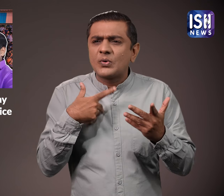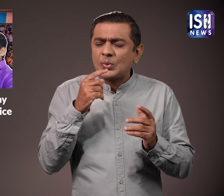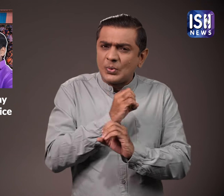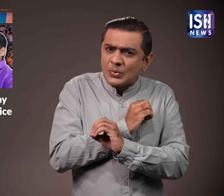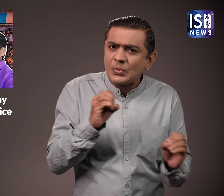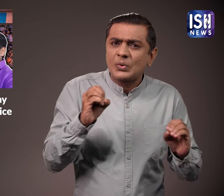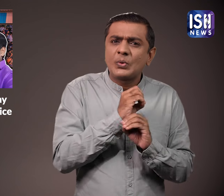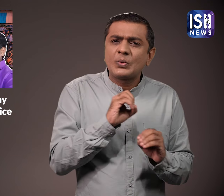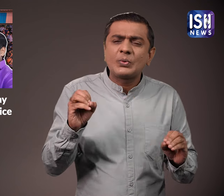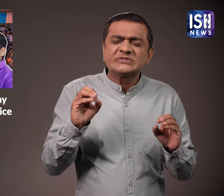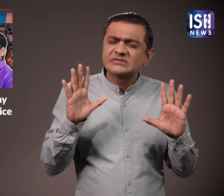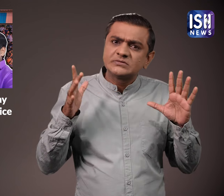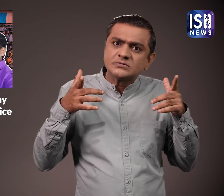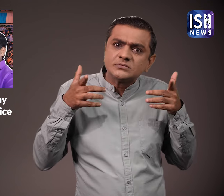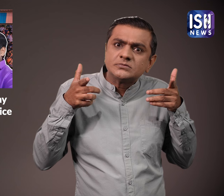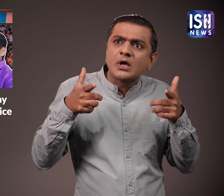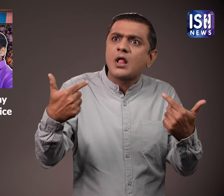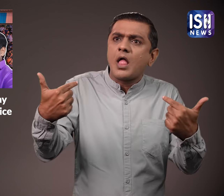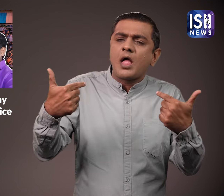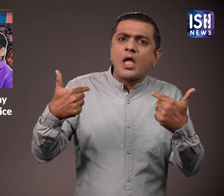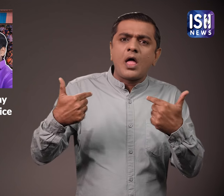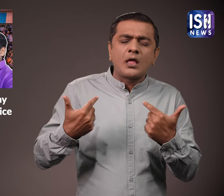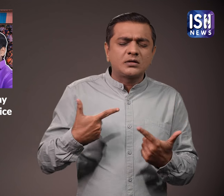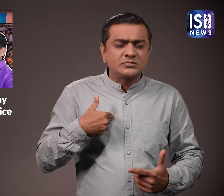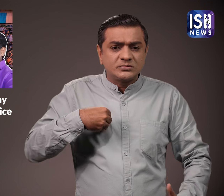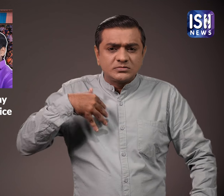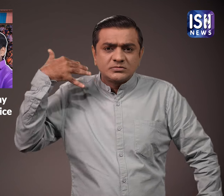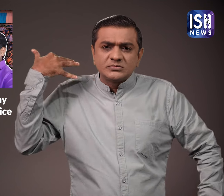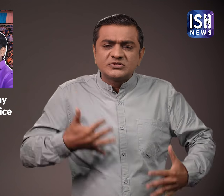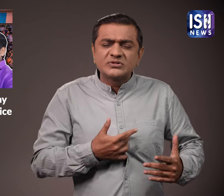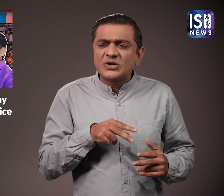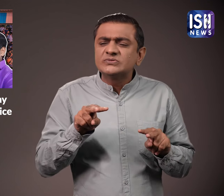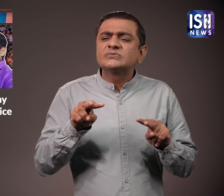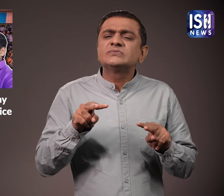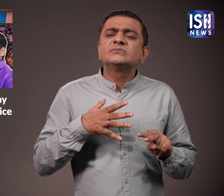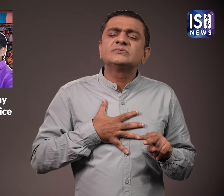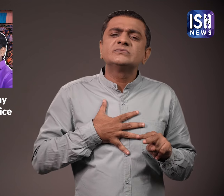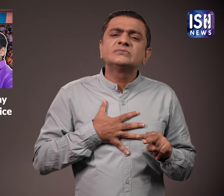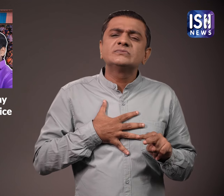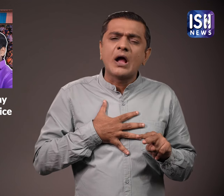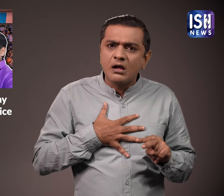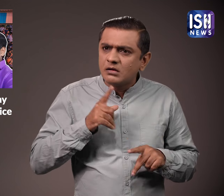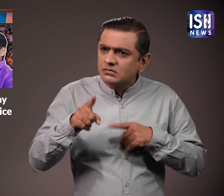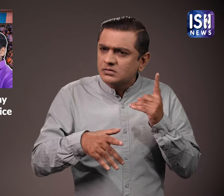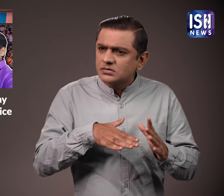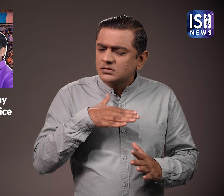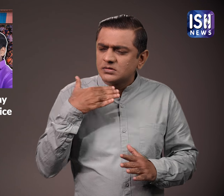She said that Shinde denied committing any crime but he was harassed and made to suffer. It's shocking to know